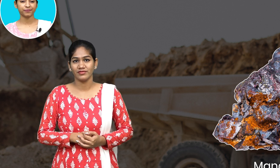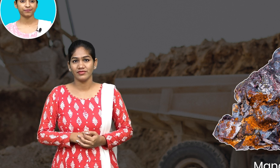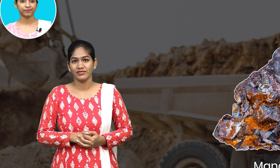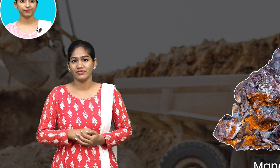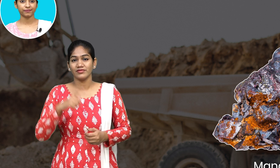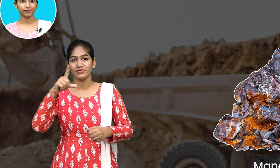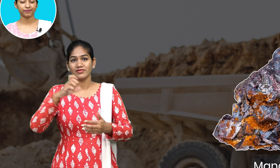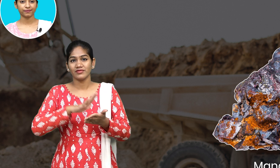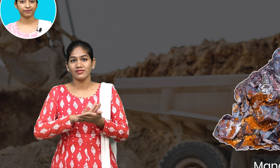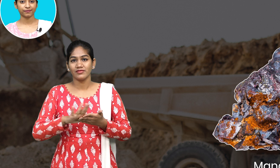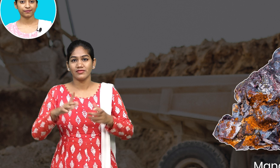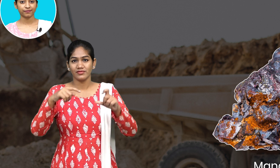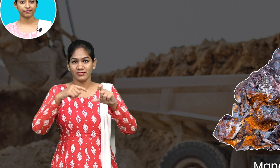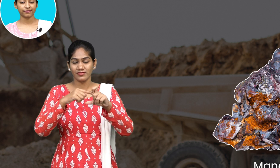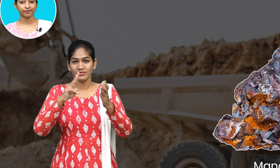Chemicals.